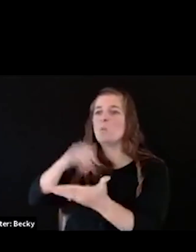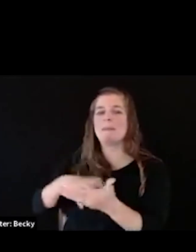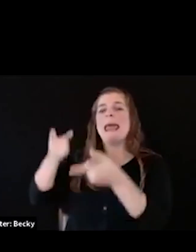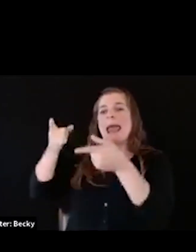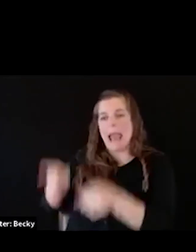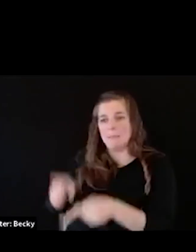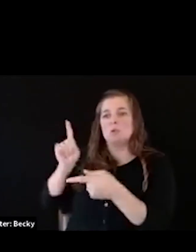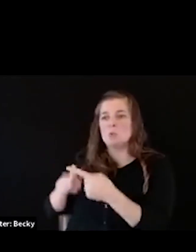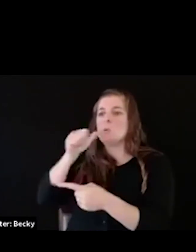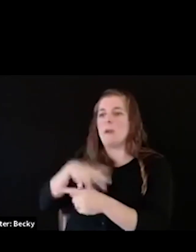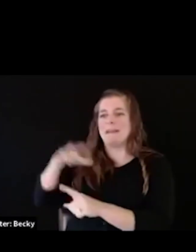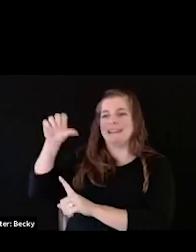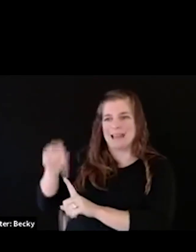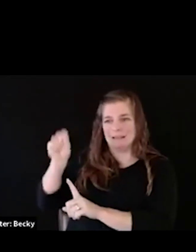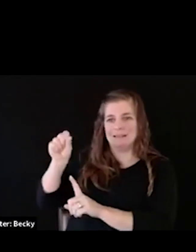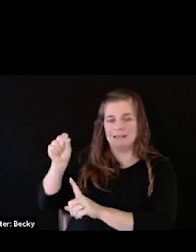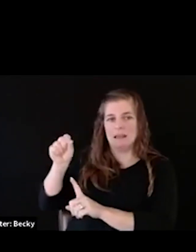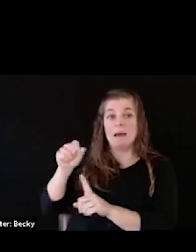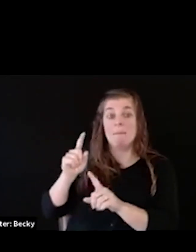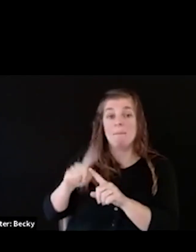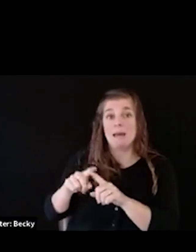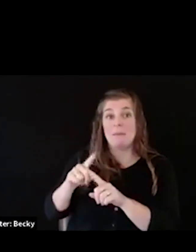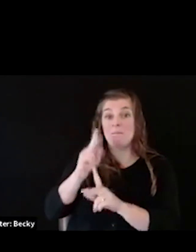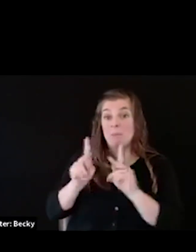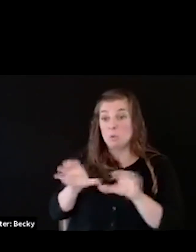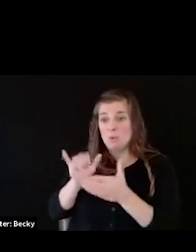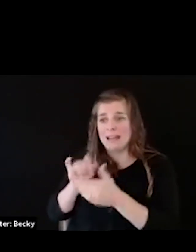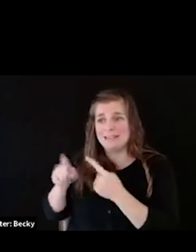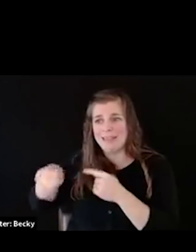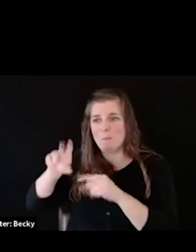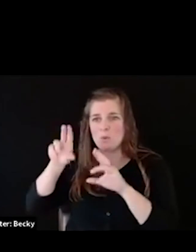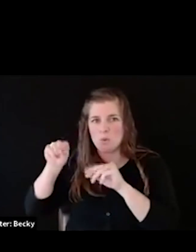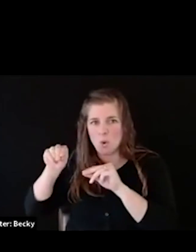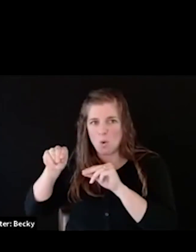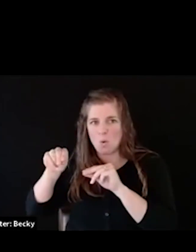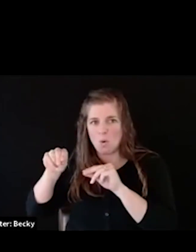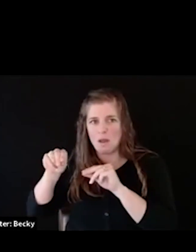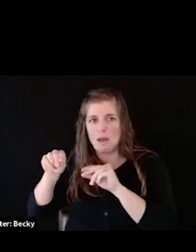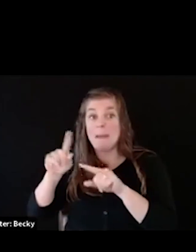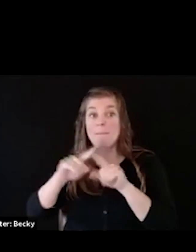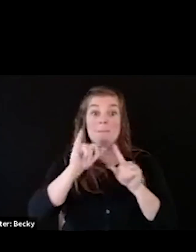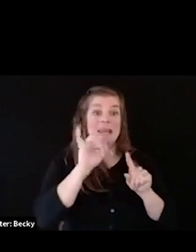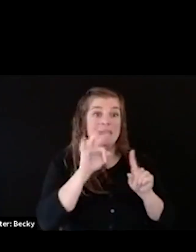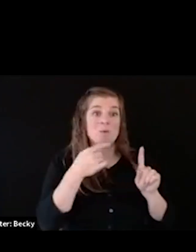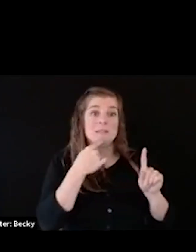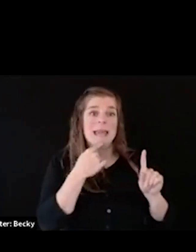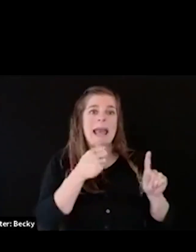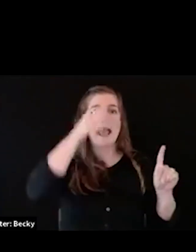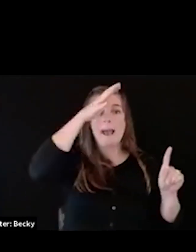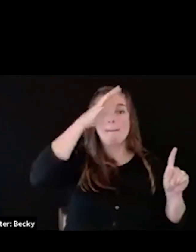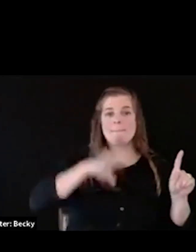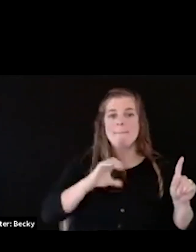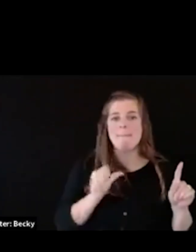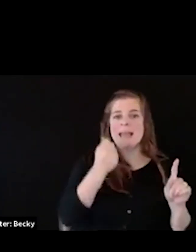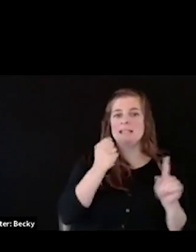nobody's doing it to them. They're just experiencing it, kind of like the weather. But if you insert the active agent, men, you have a new phrase, men's violence against women. And it